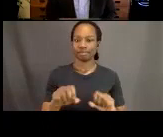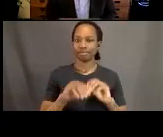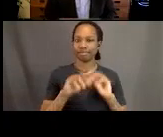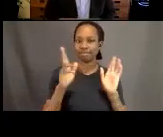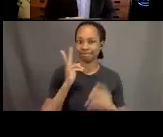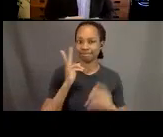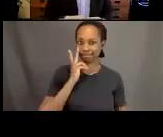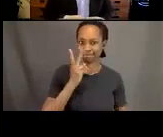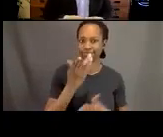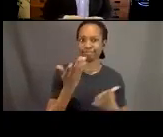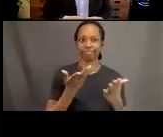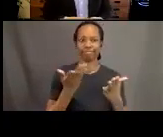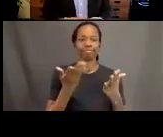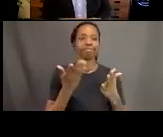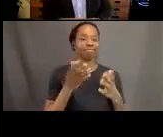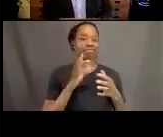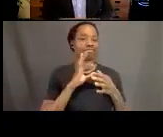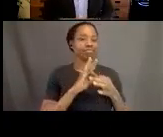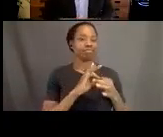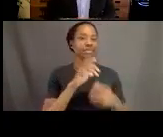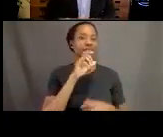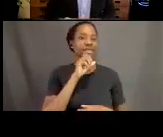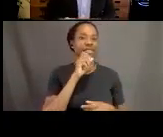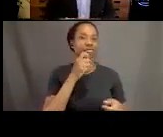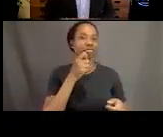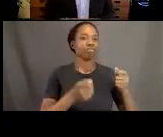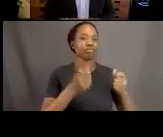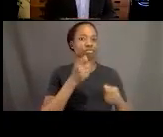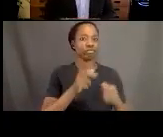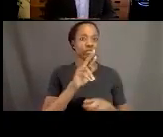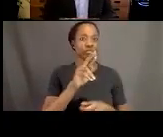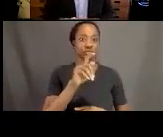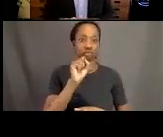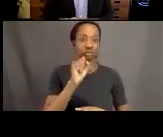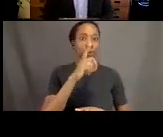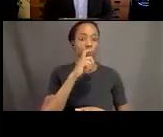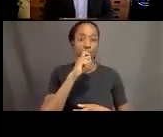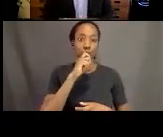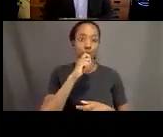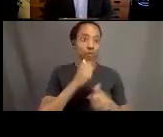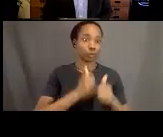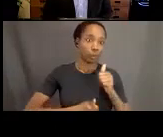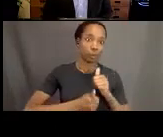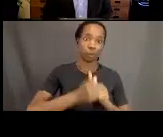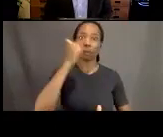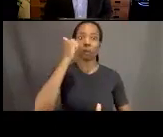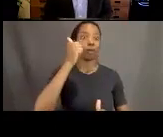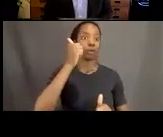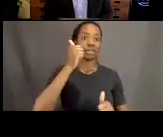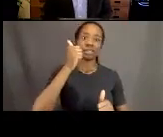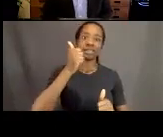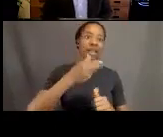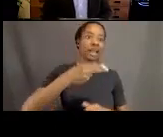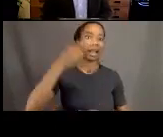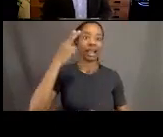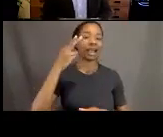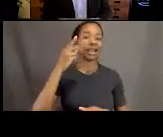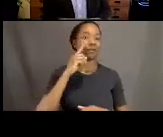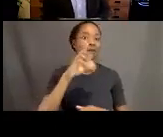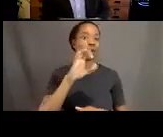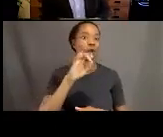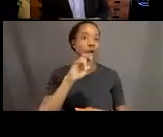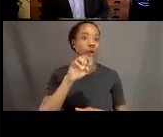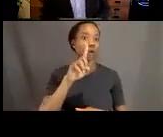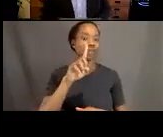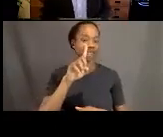rates, Latino is the highest in terms of age-adjusted rates of COVID, actually